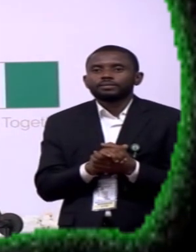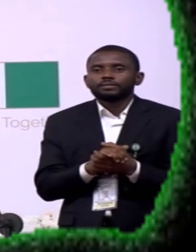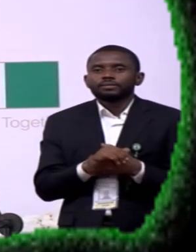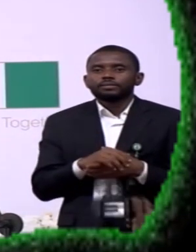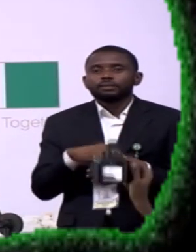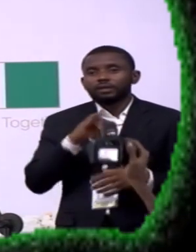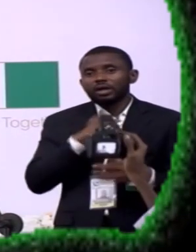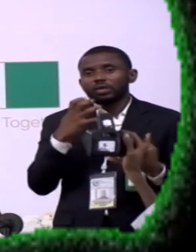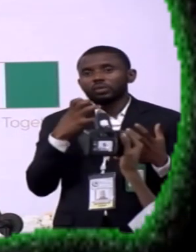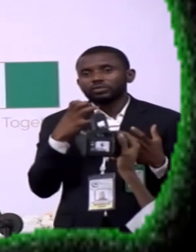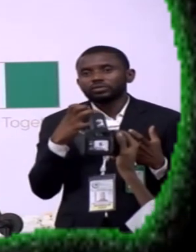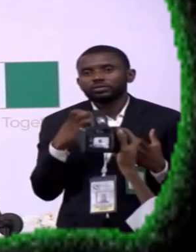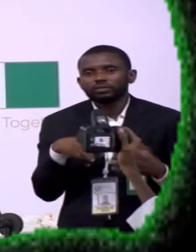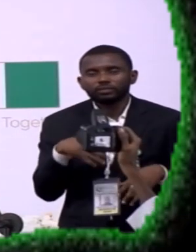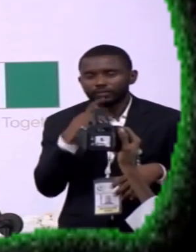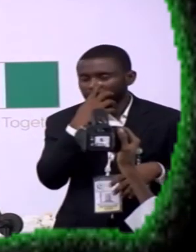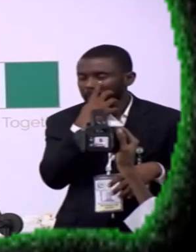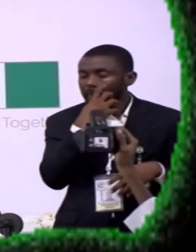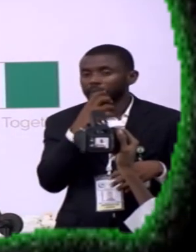I want to first of all pay tribute